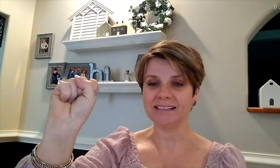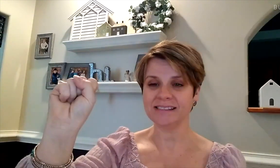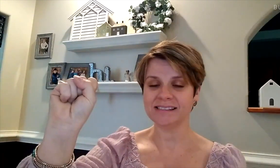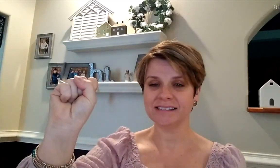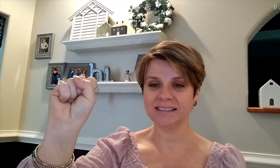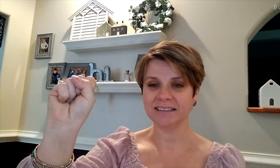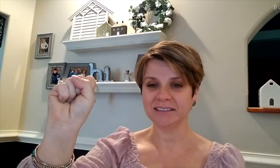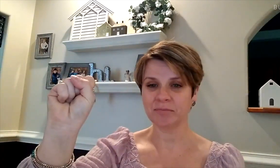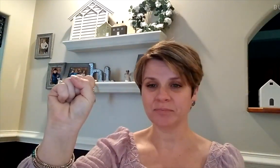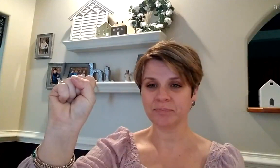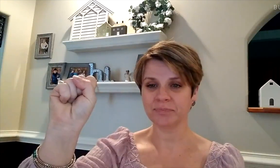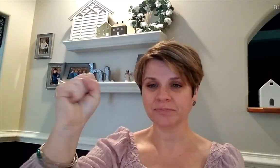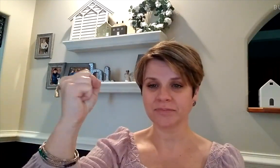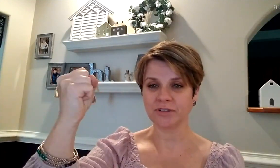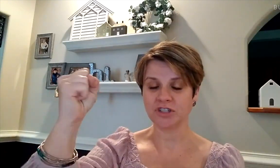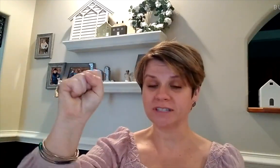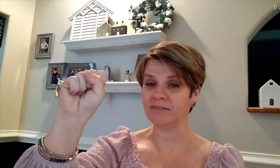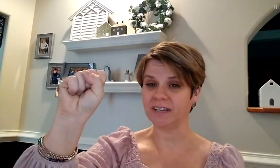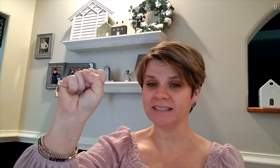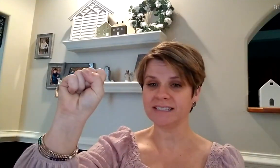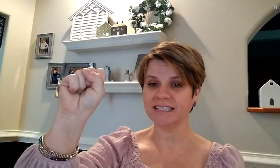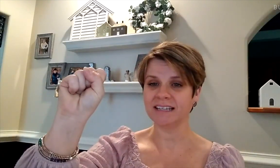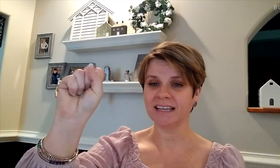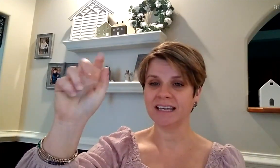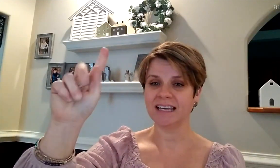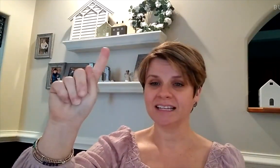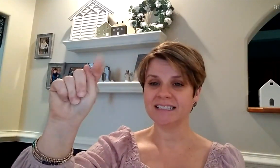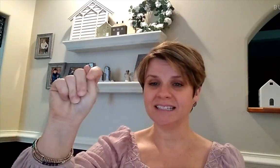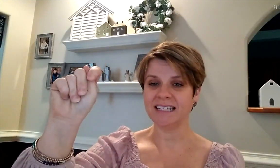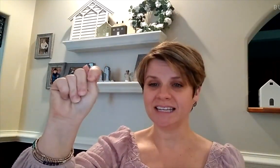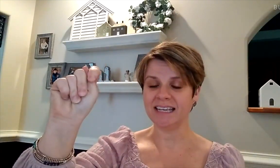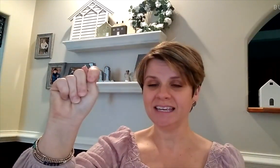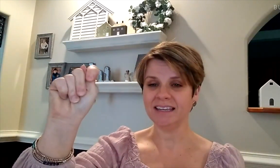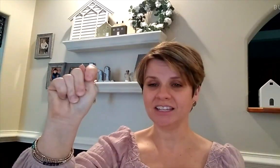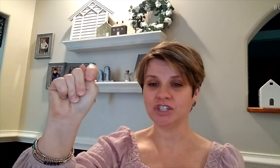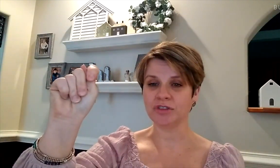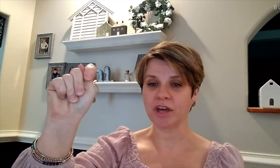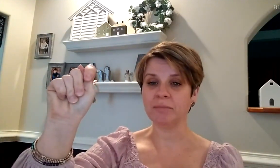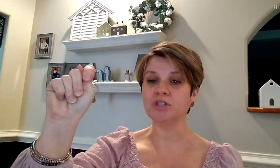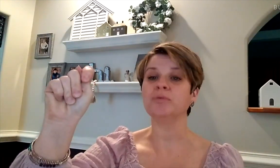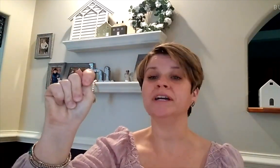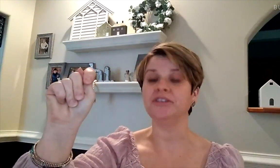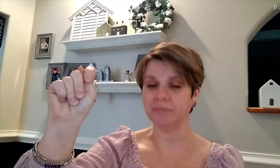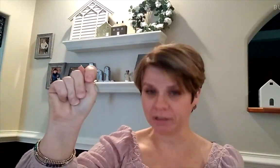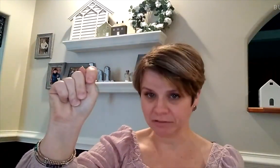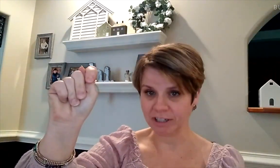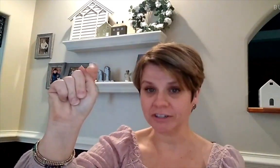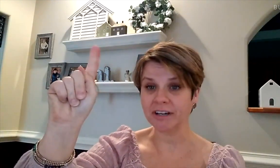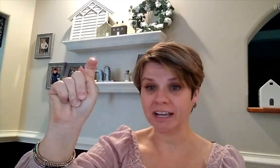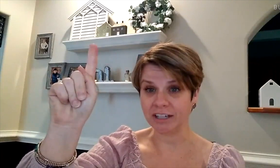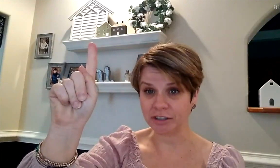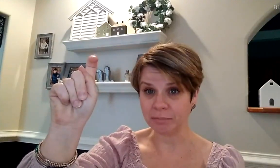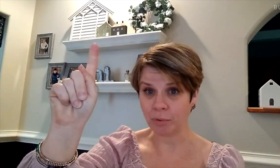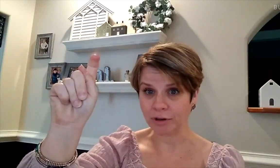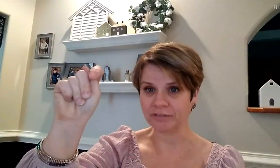S, it's just a fist, T, is your thumb between your middle finger and your pointer